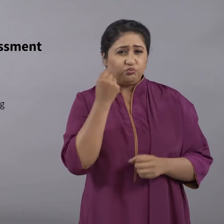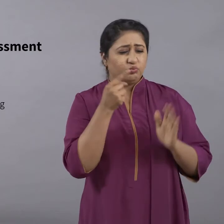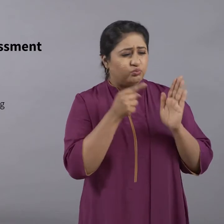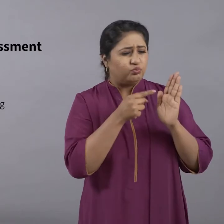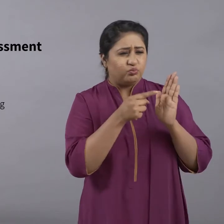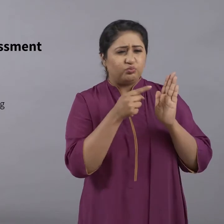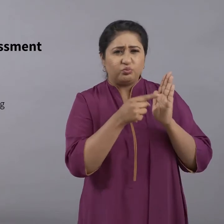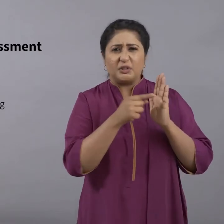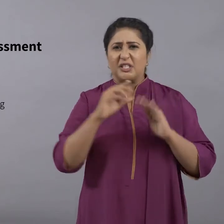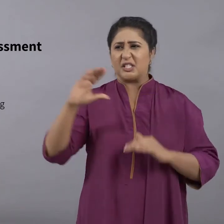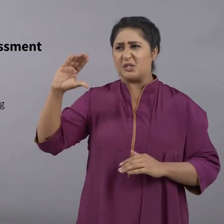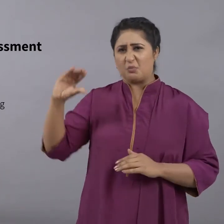small letters,